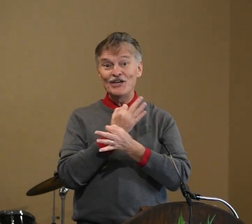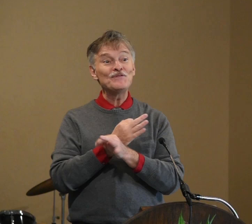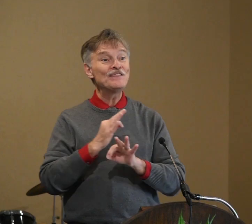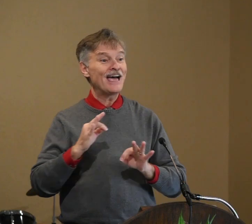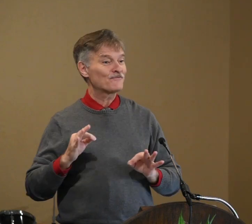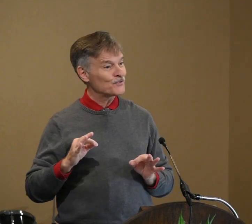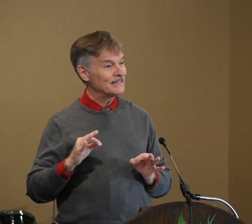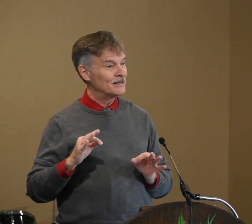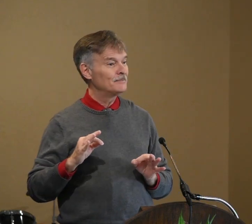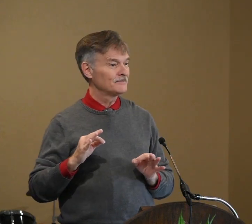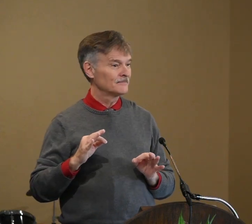lived in that freedom.